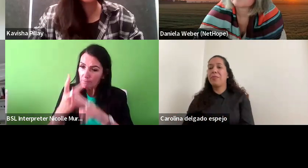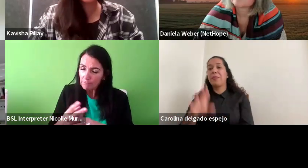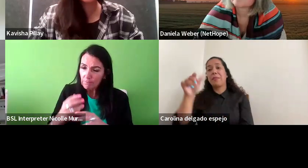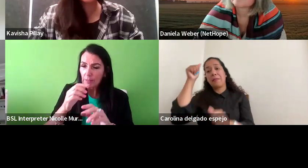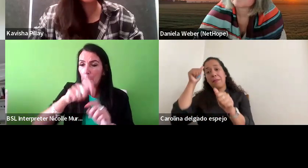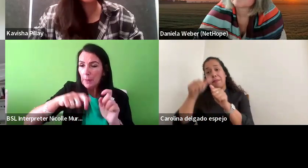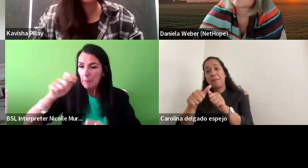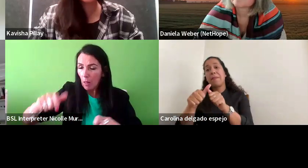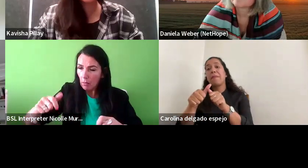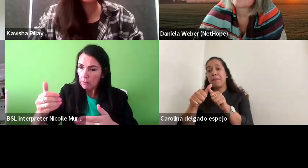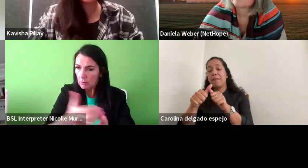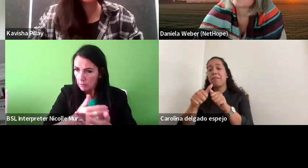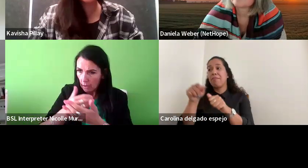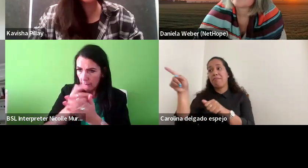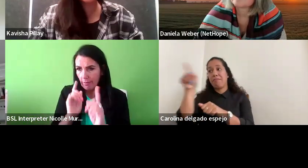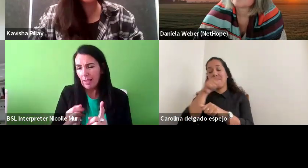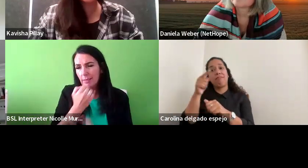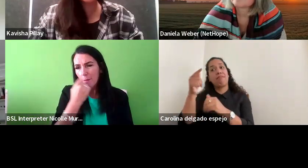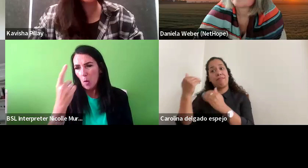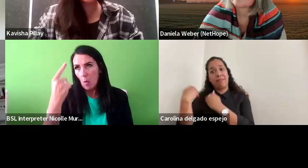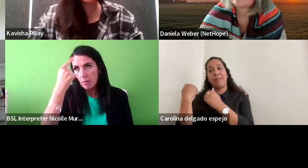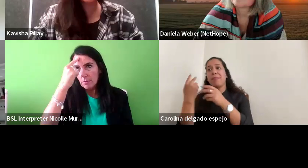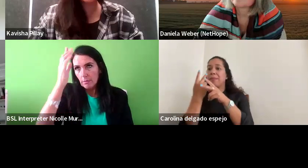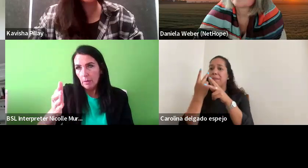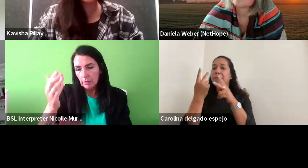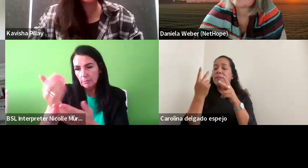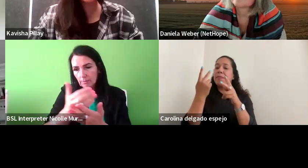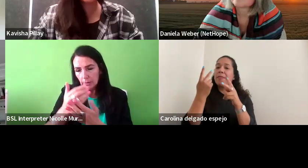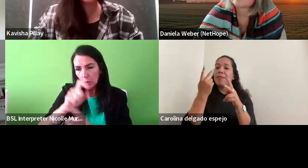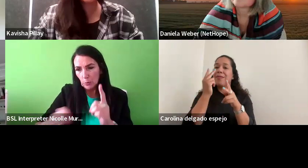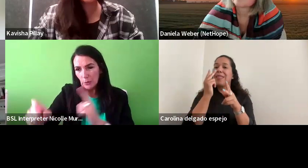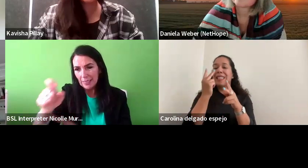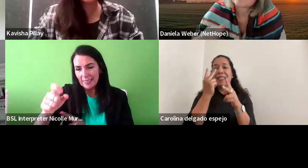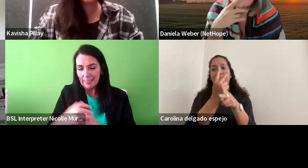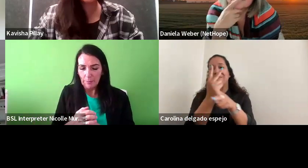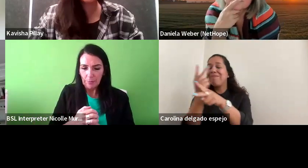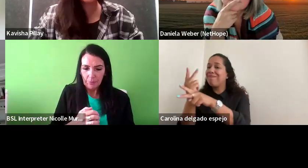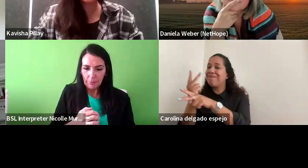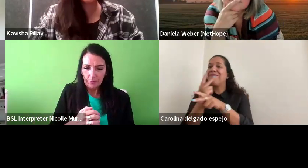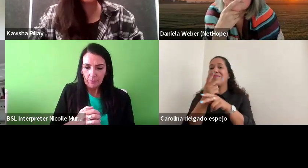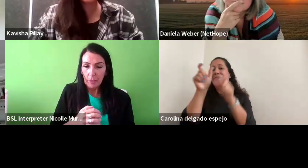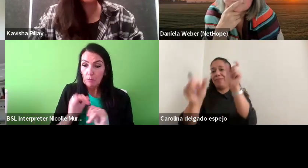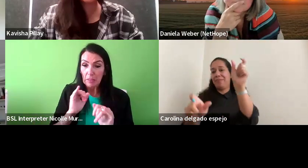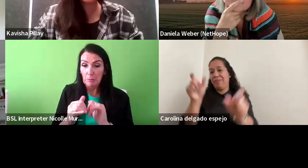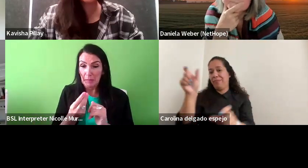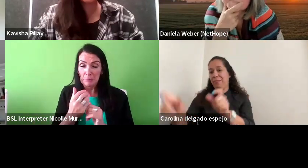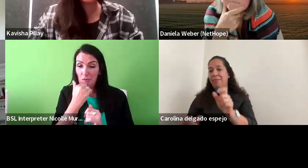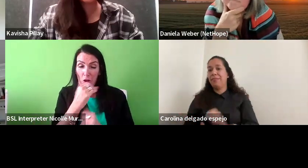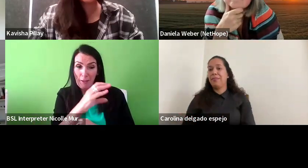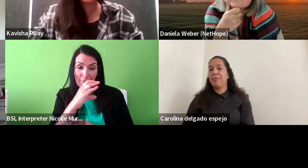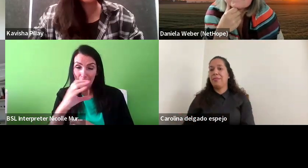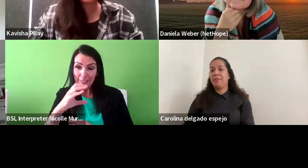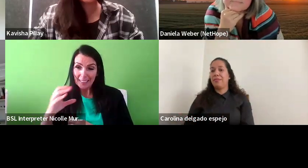So, protection should be on the forefront of our mind too, which is often not well funded as